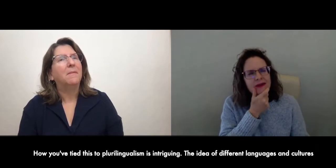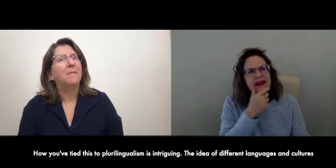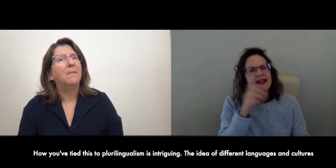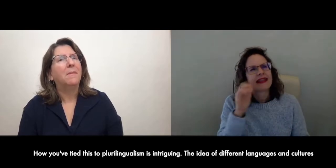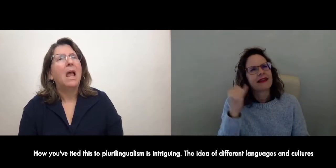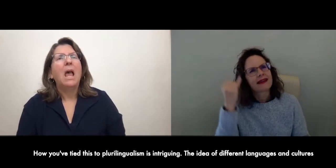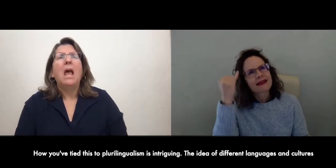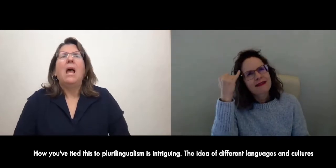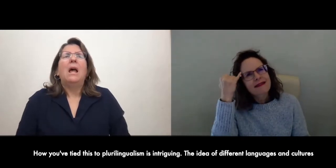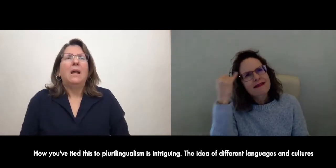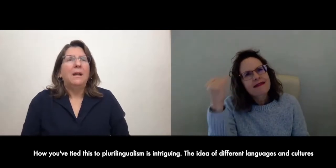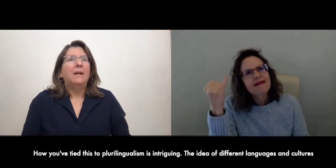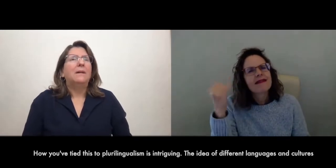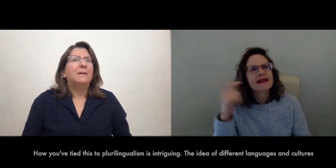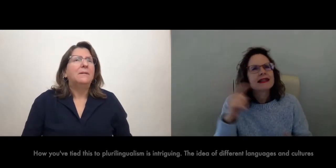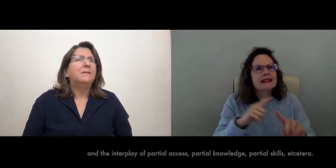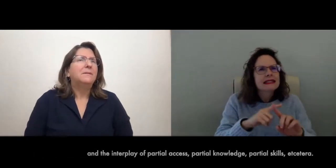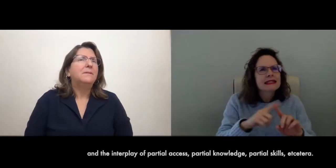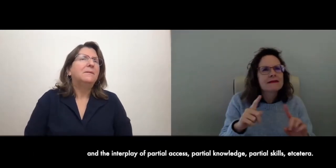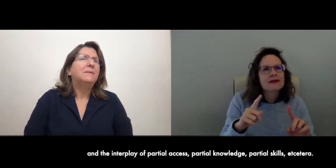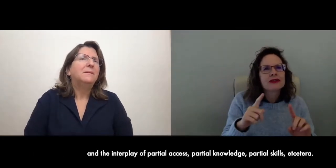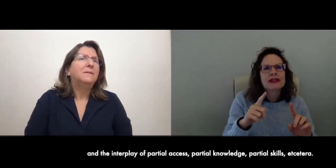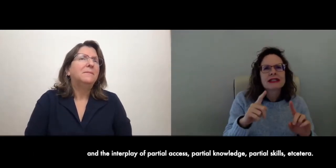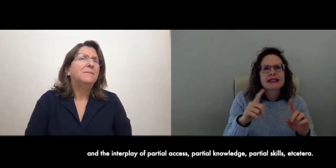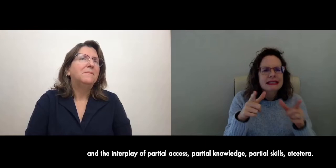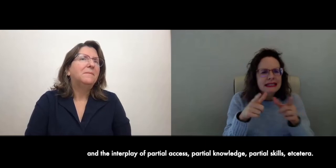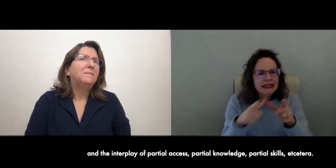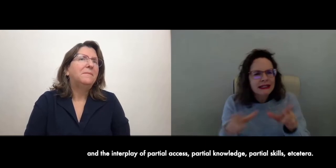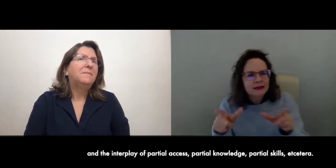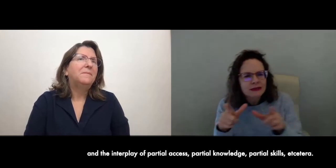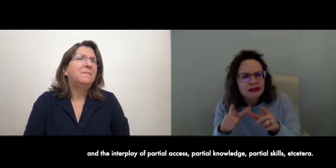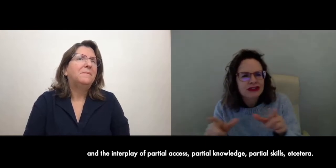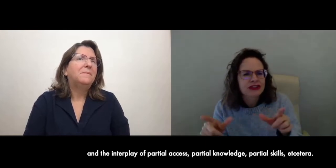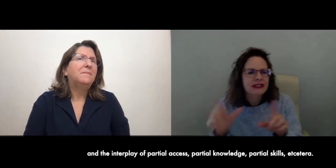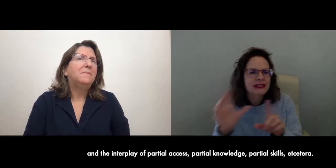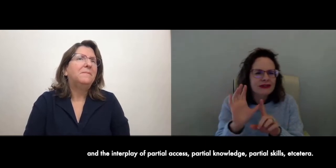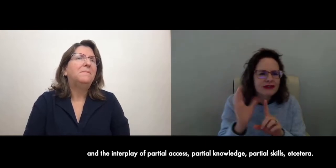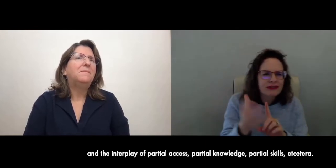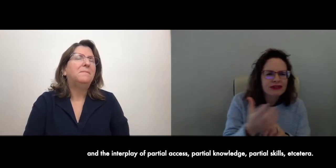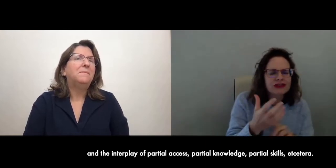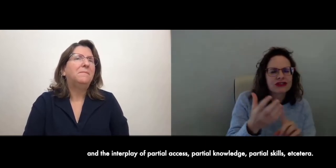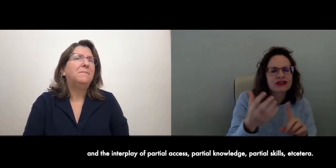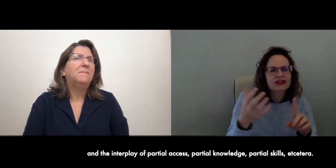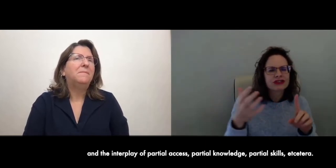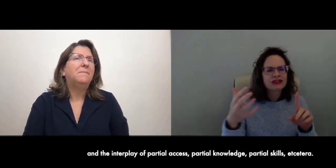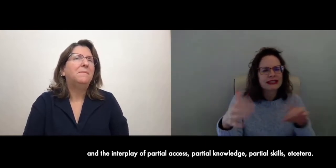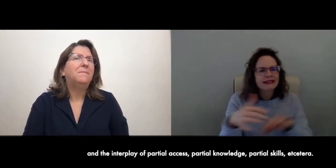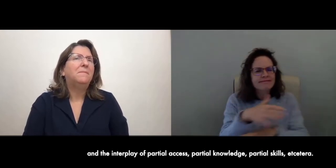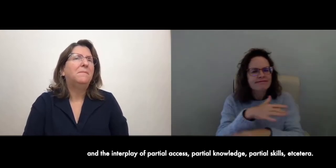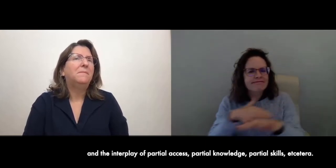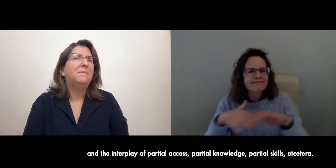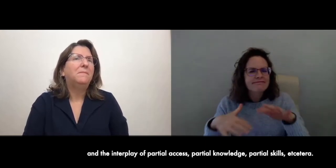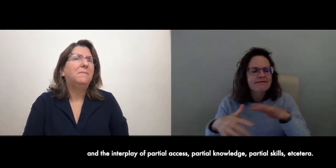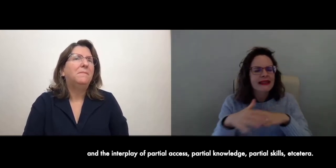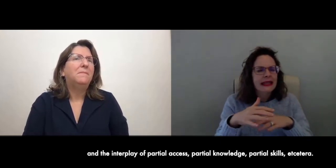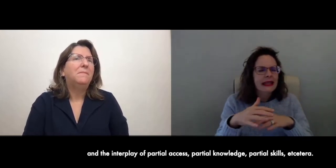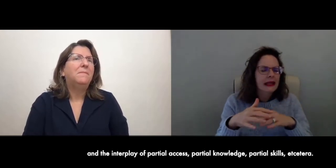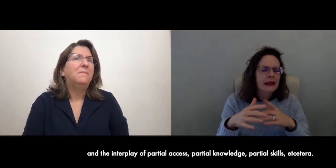The idea of different languages and cultures and the interplay of partial access